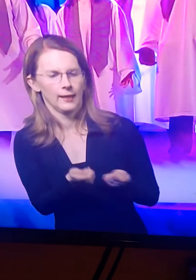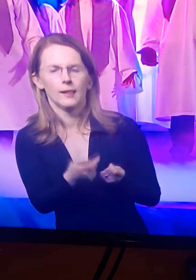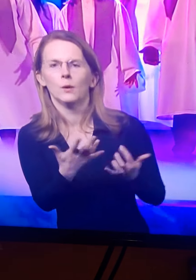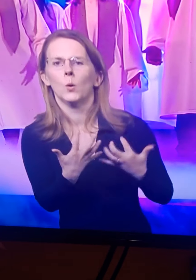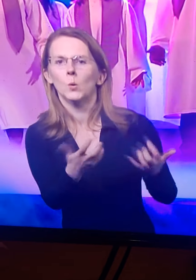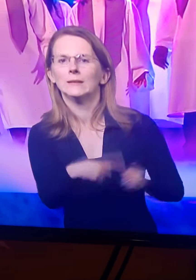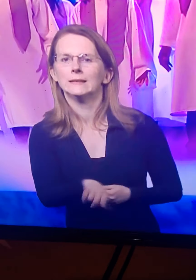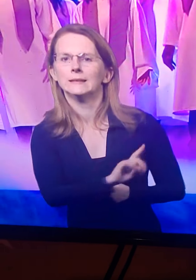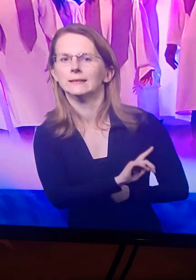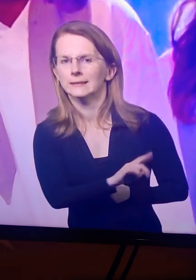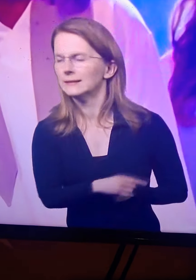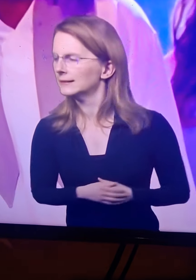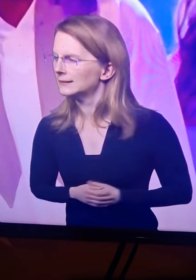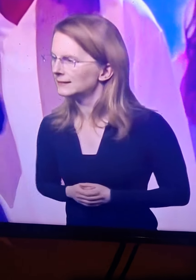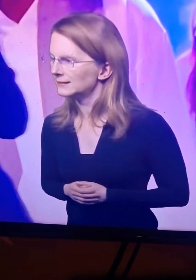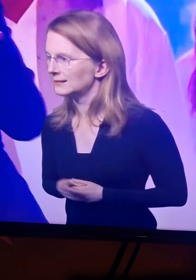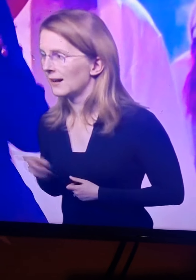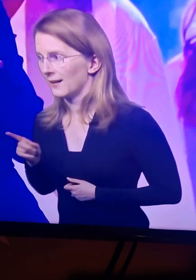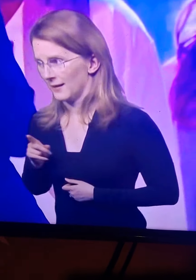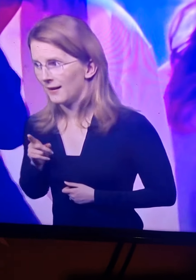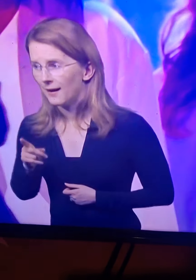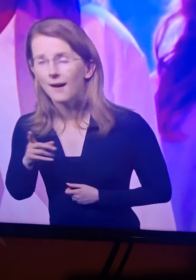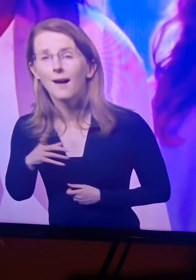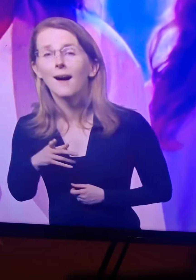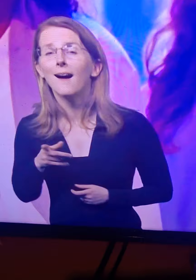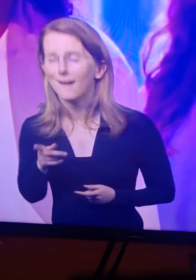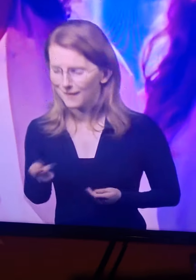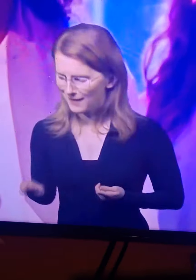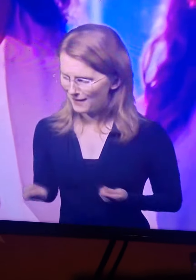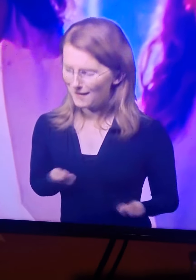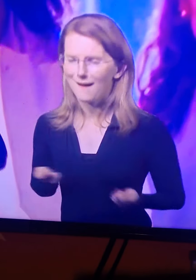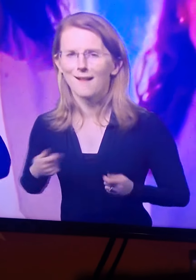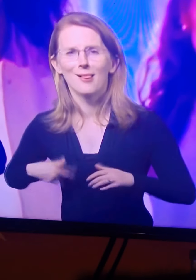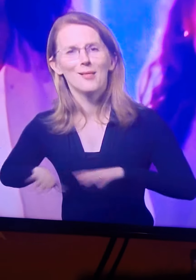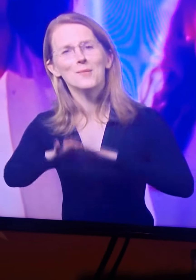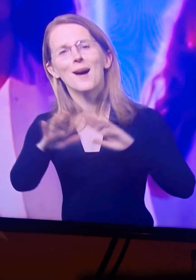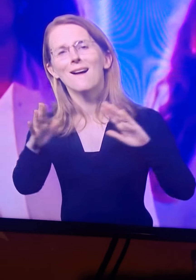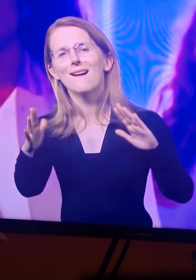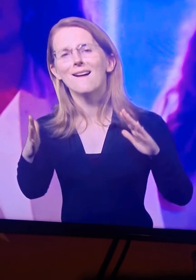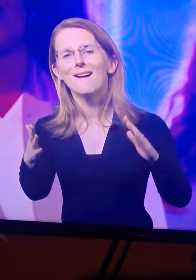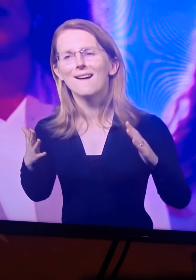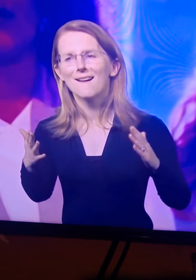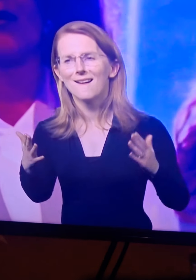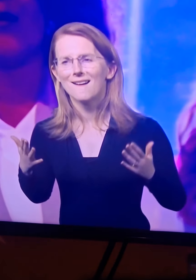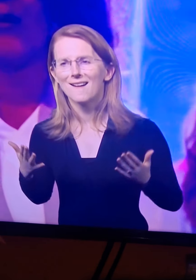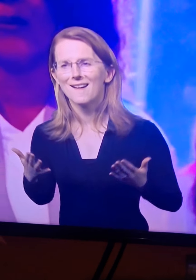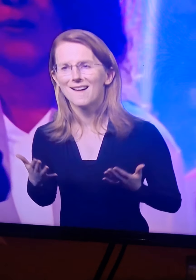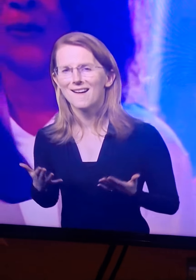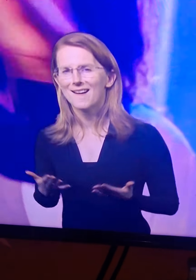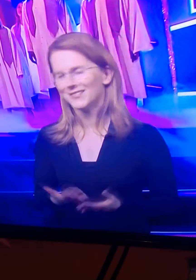thing. That was when I ruled the world.